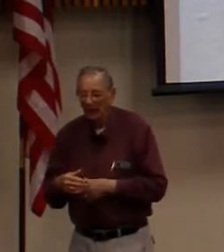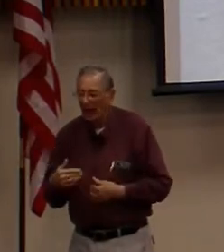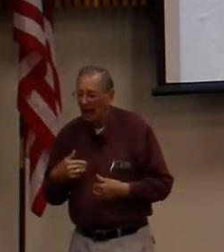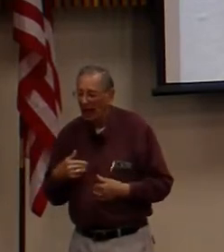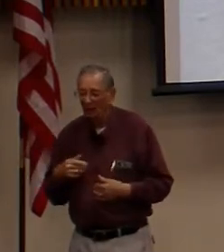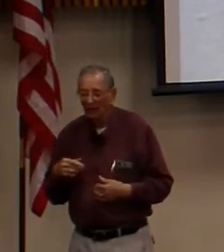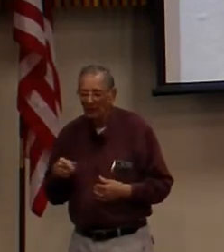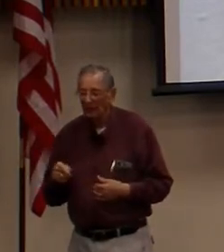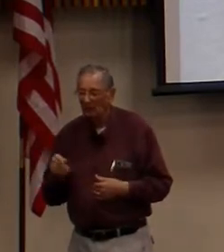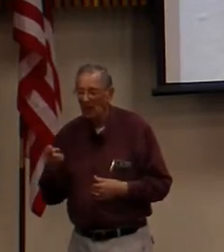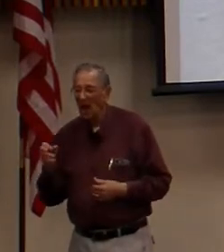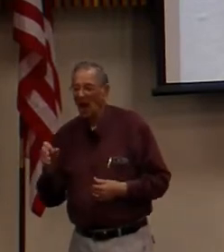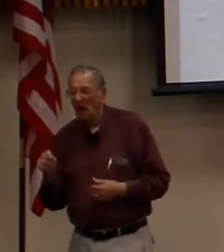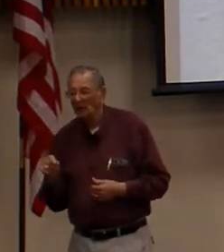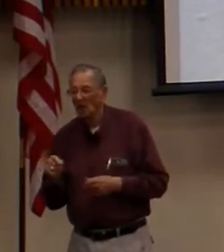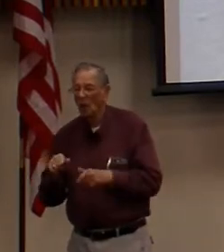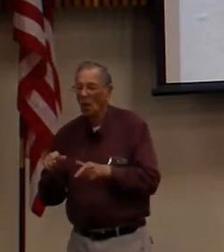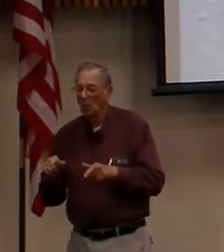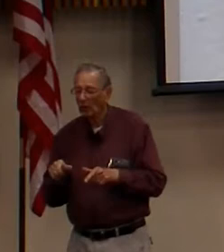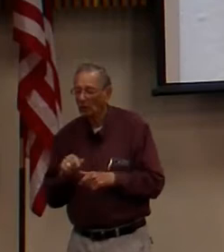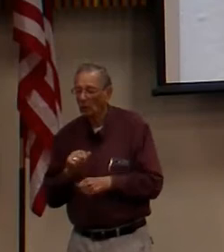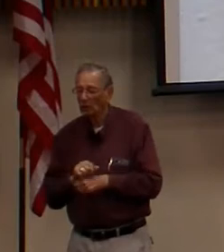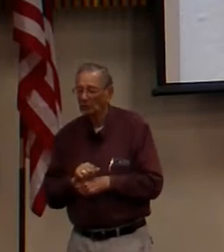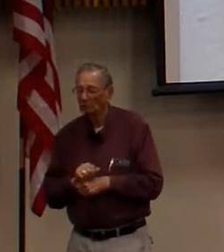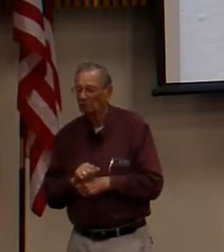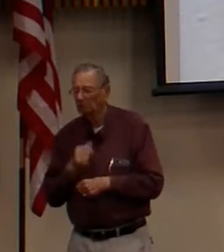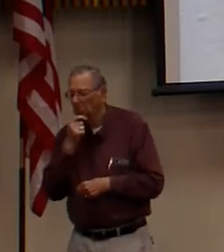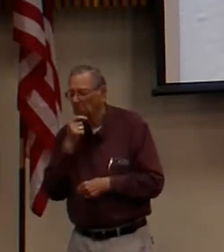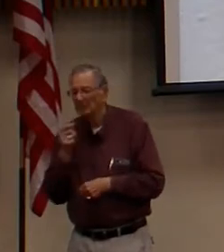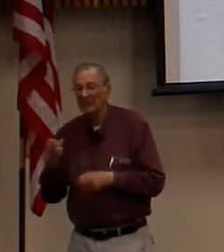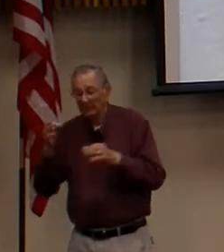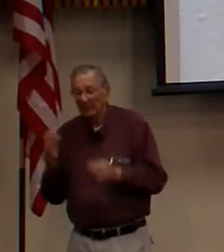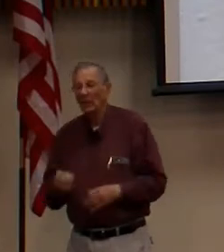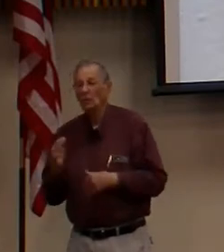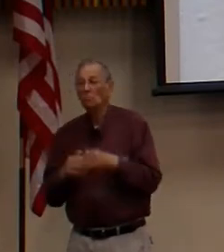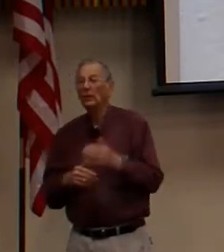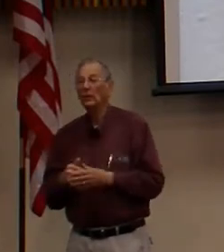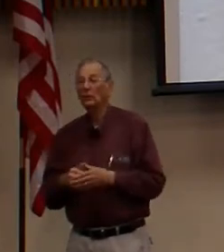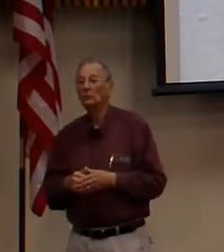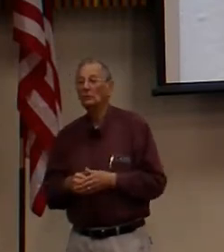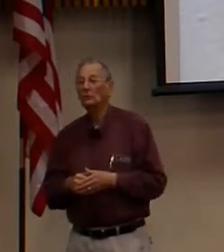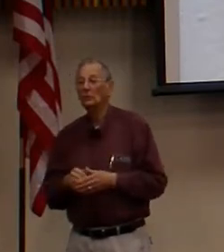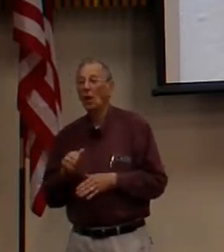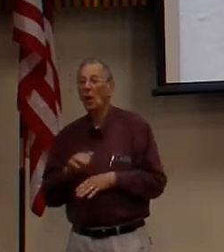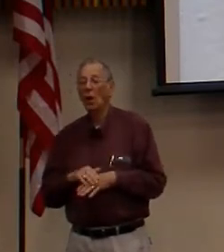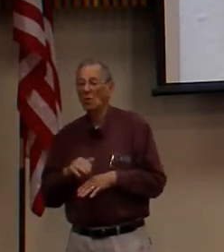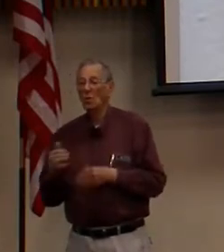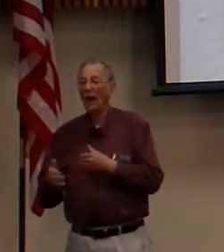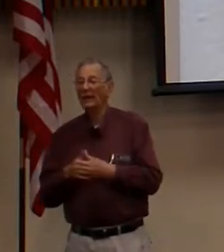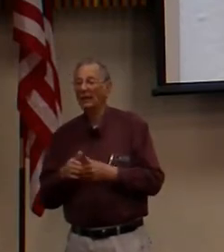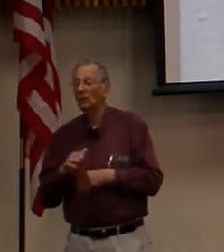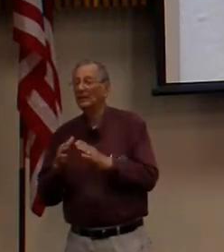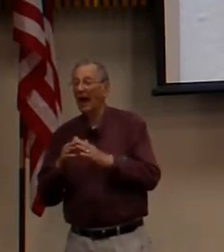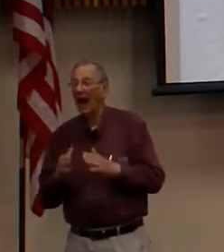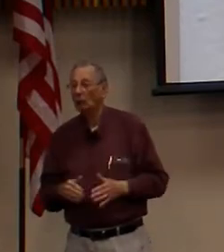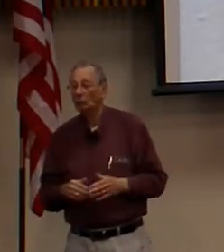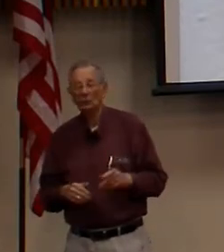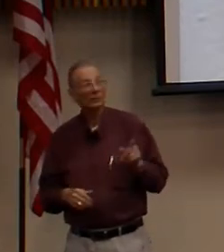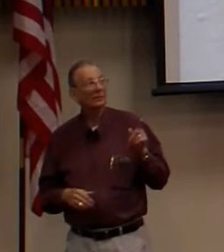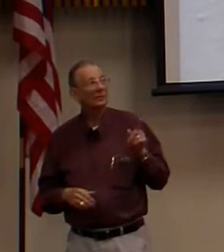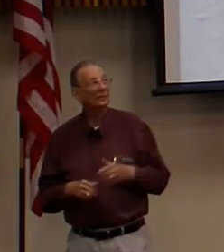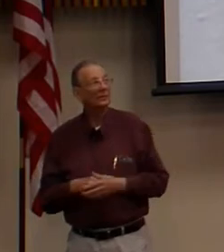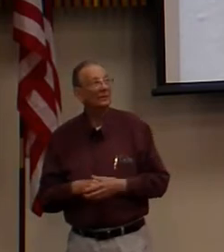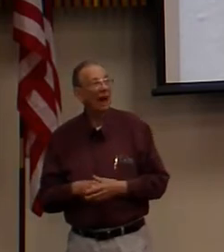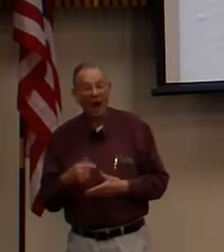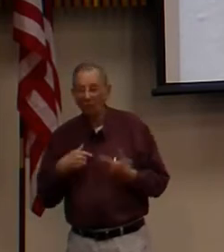these hut locations to worship, he decided to build a building on right next to his house. And he